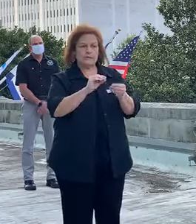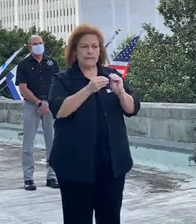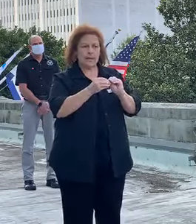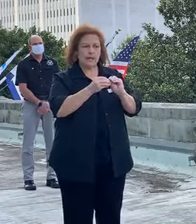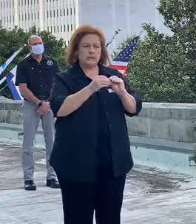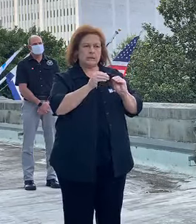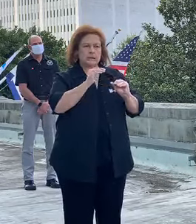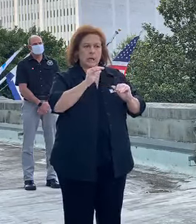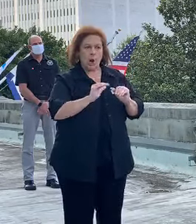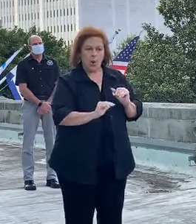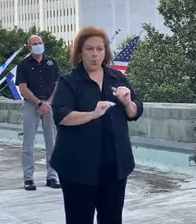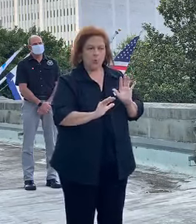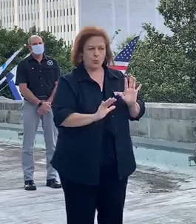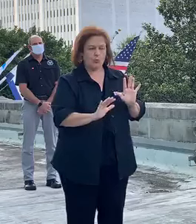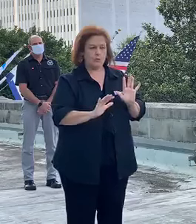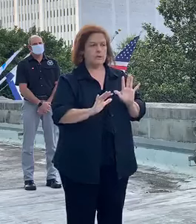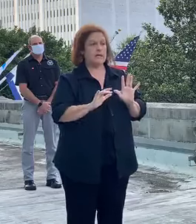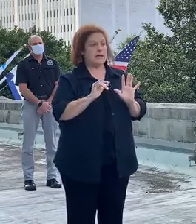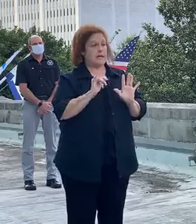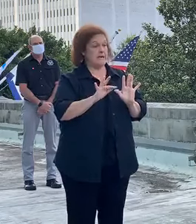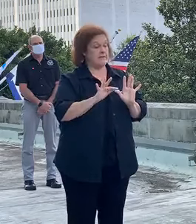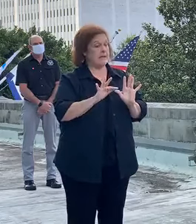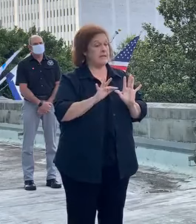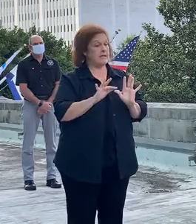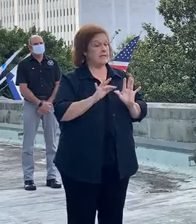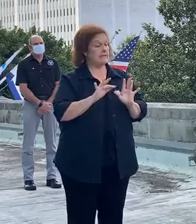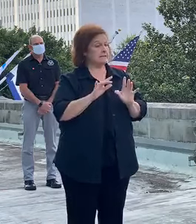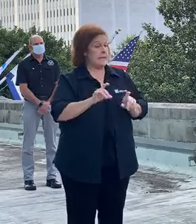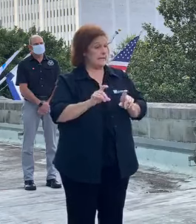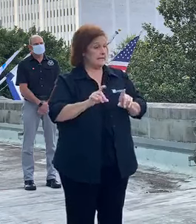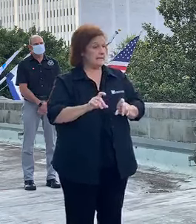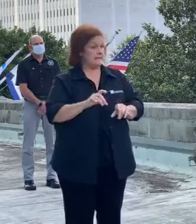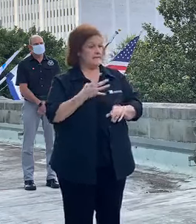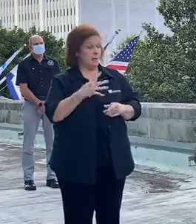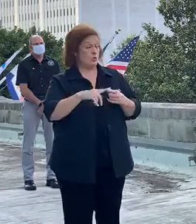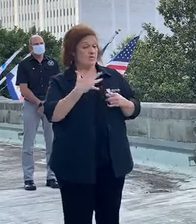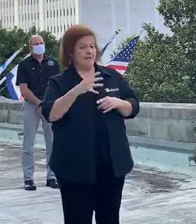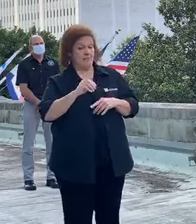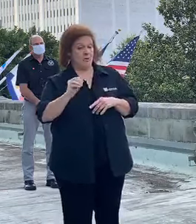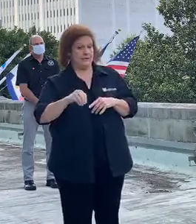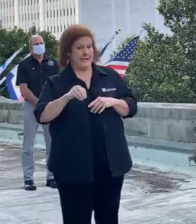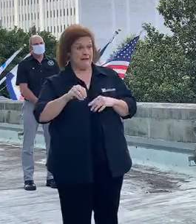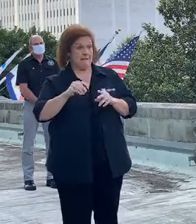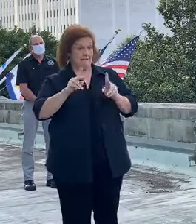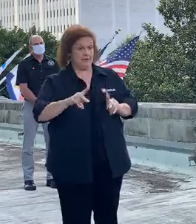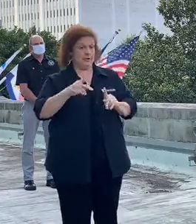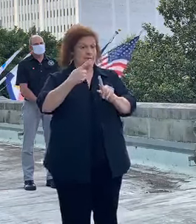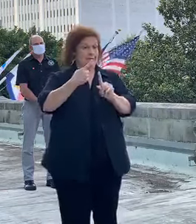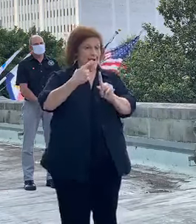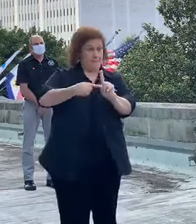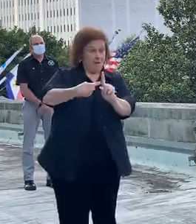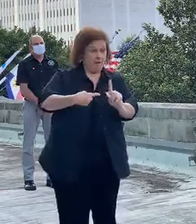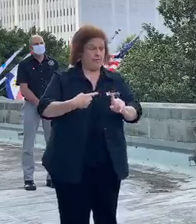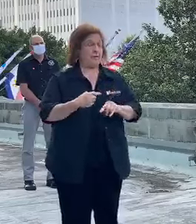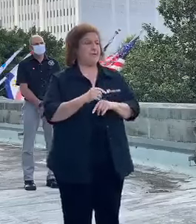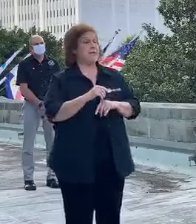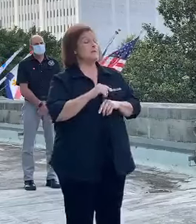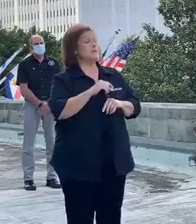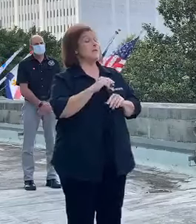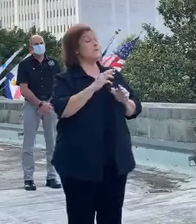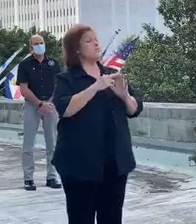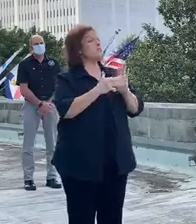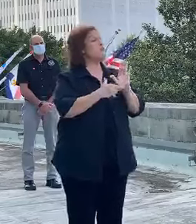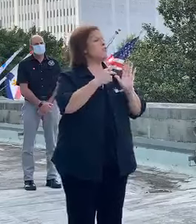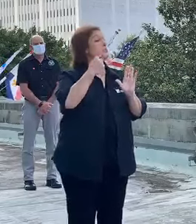the ability to consistently test 4 to 5% of our population each month, the set protocol for